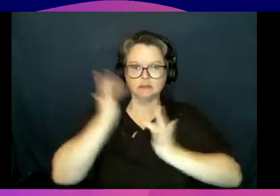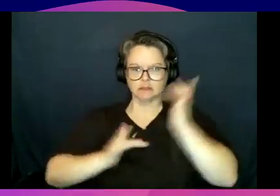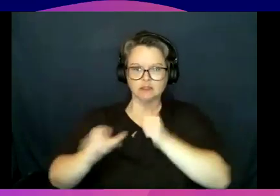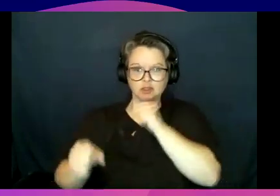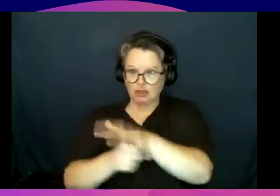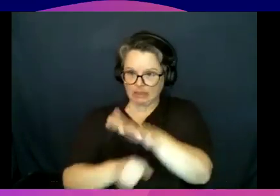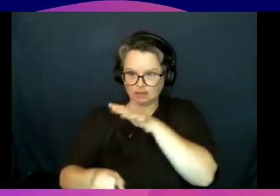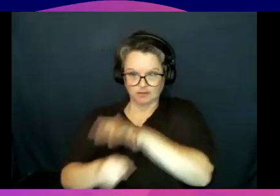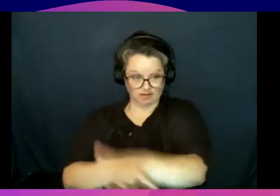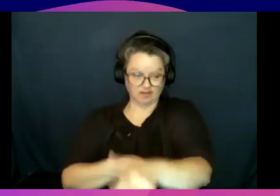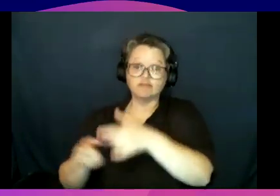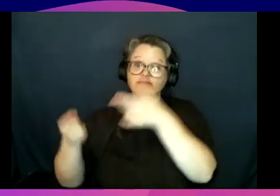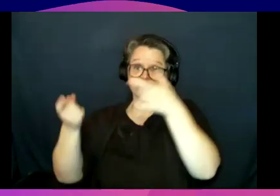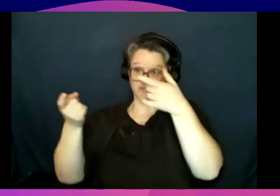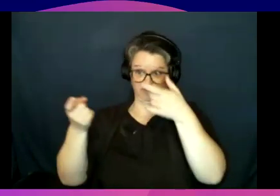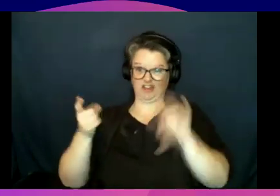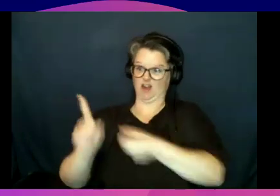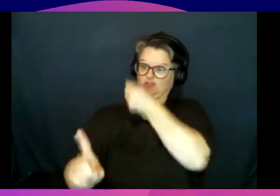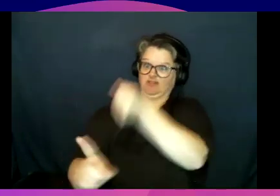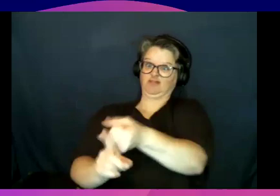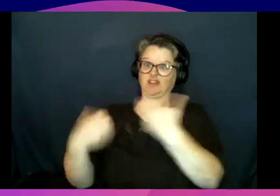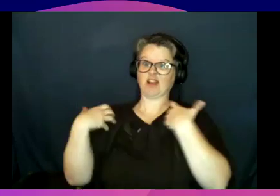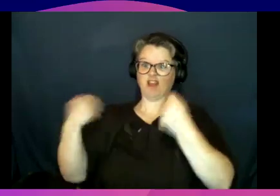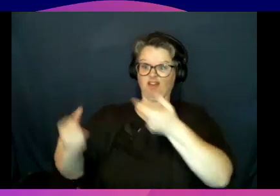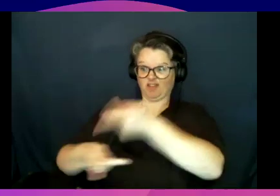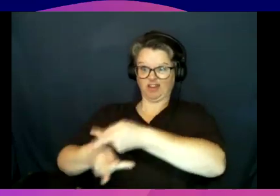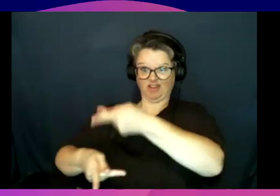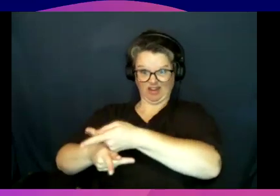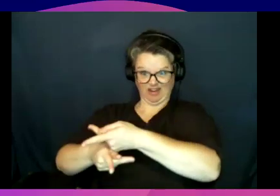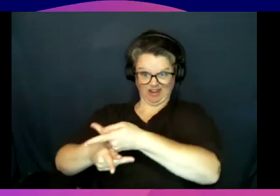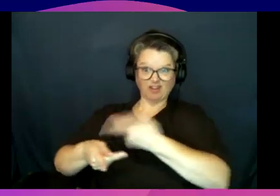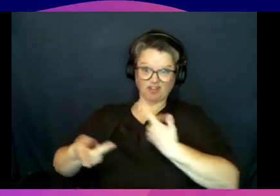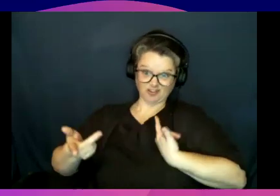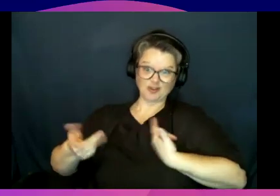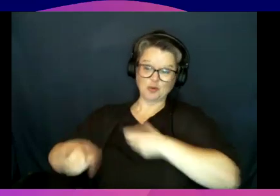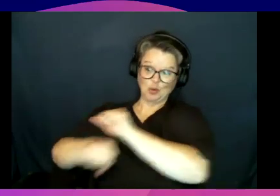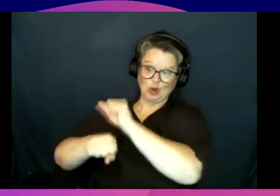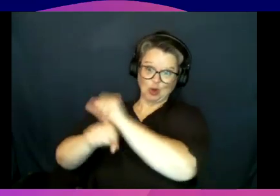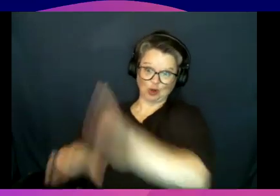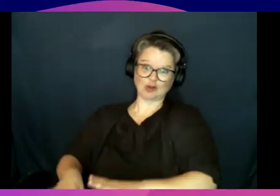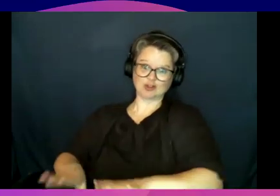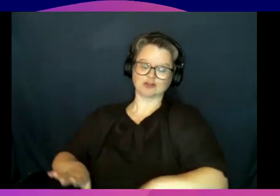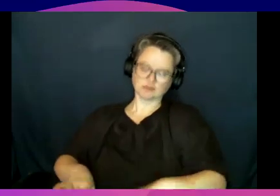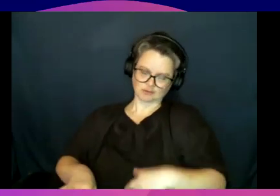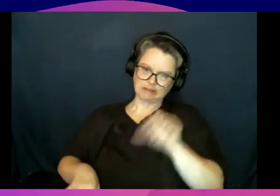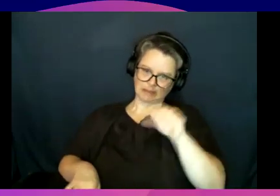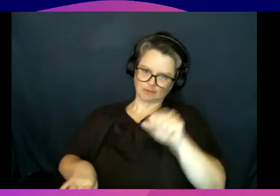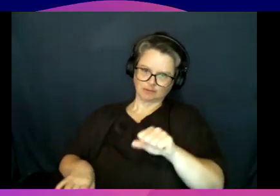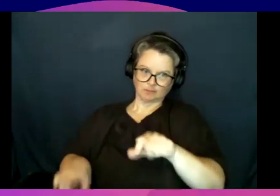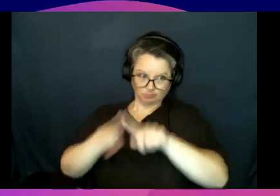leaving the sector for a variety of reasons, but one we kept hearing over and over again was anecdotally from